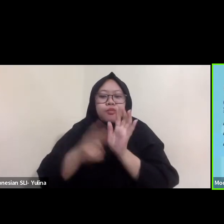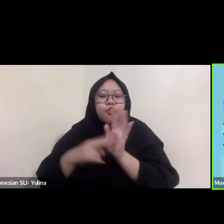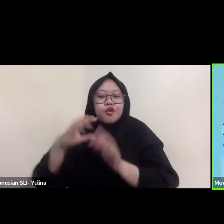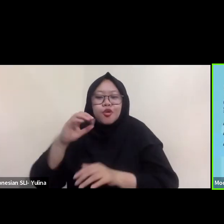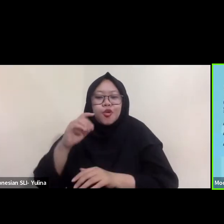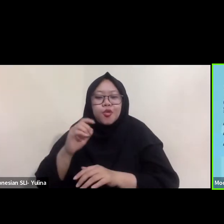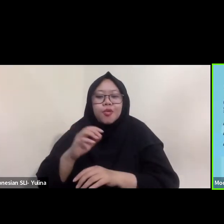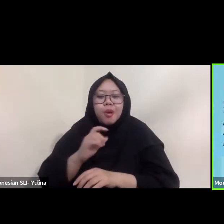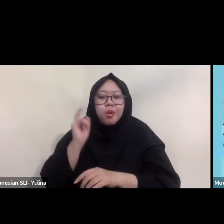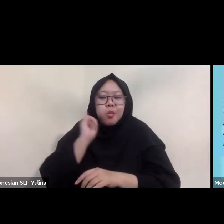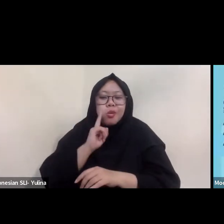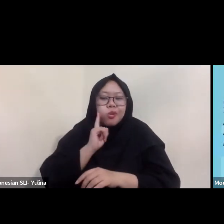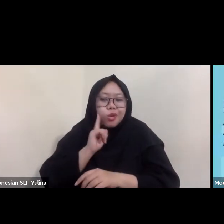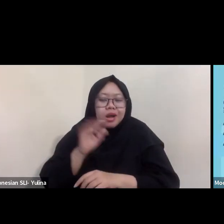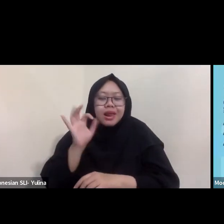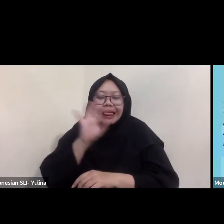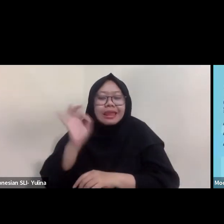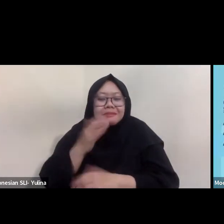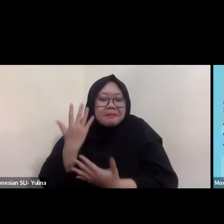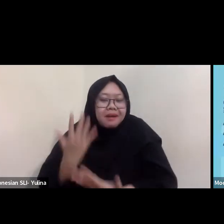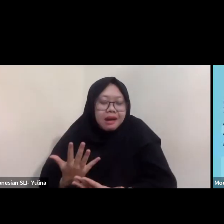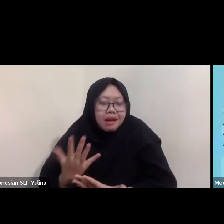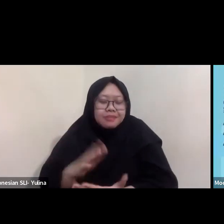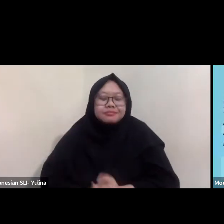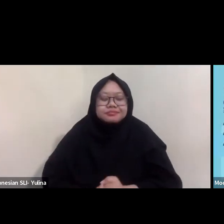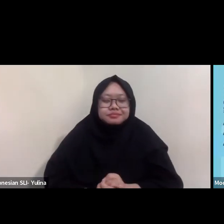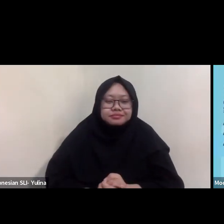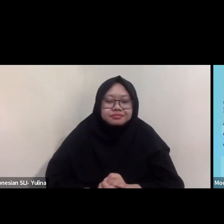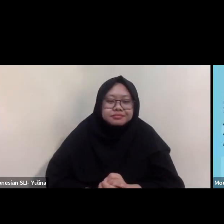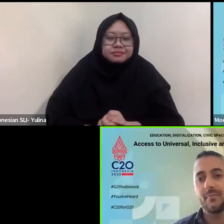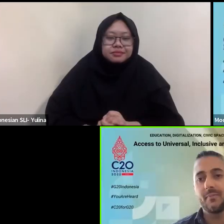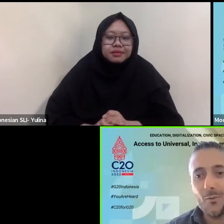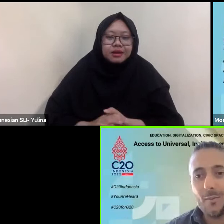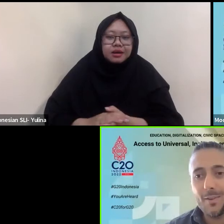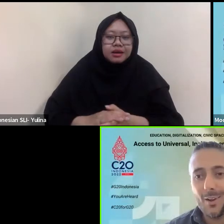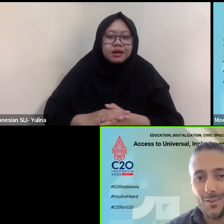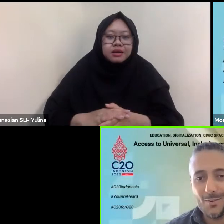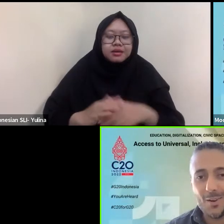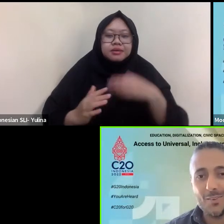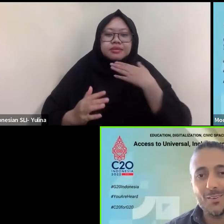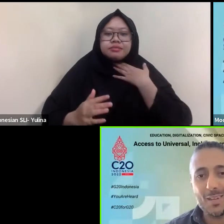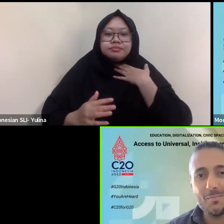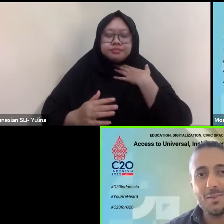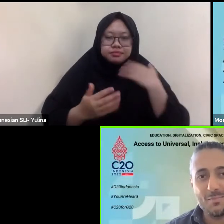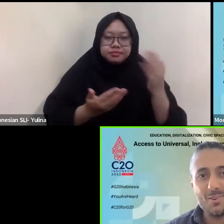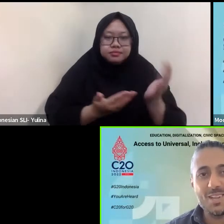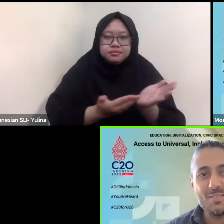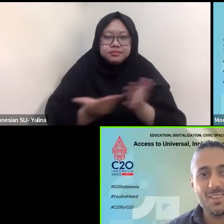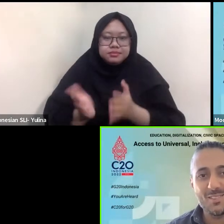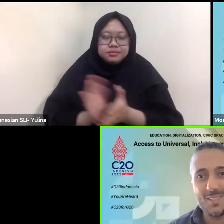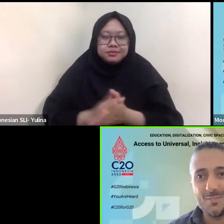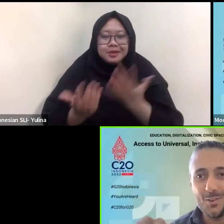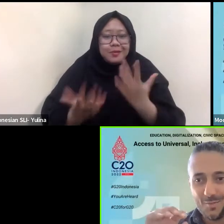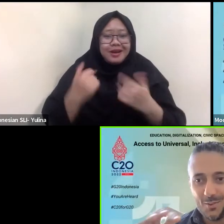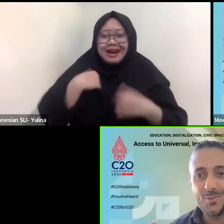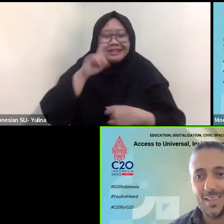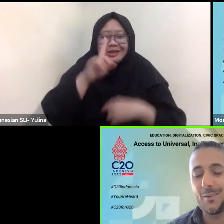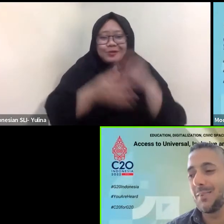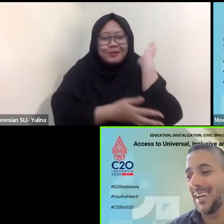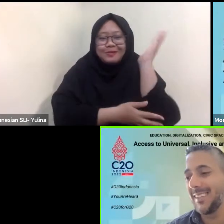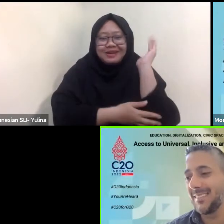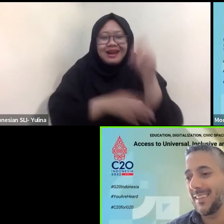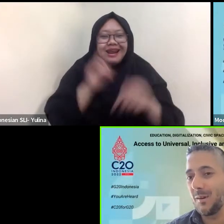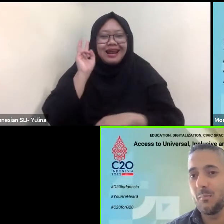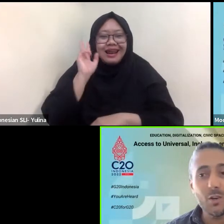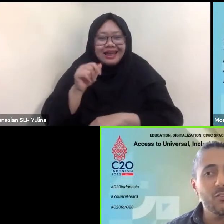time? If I answer comprehensively, we'll need another 1 hour webinar. So I'll keep it brief and just give you a few